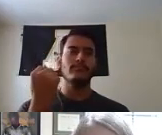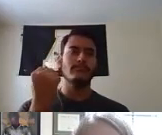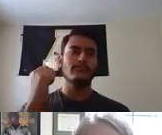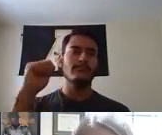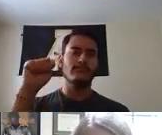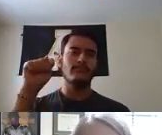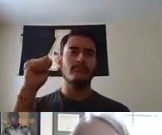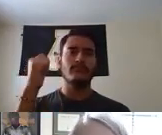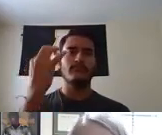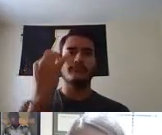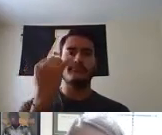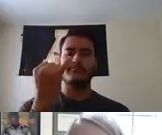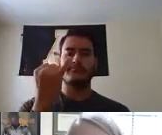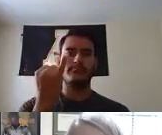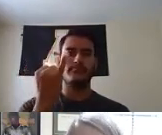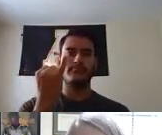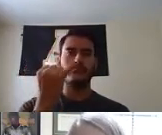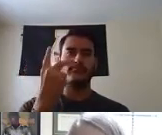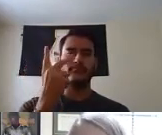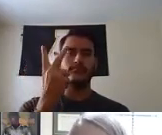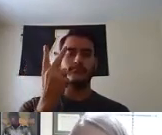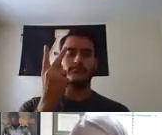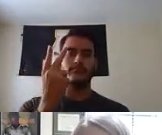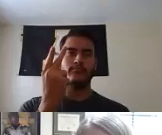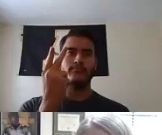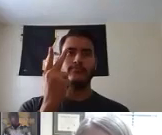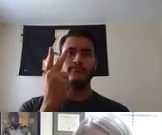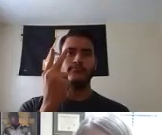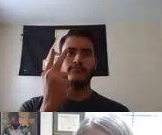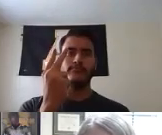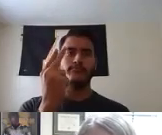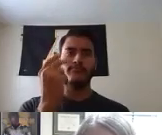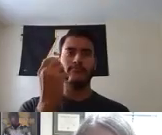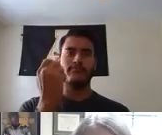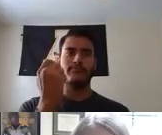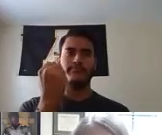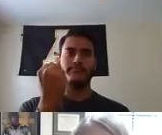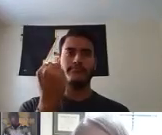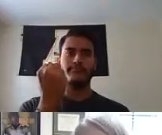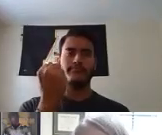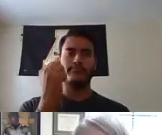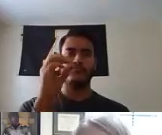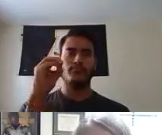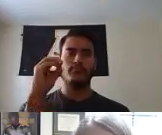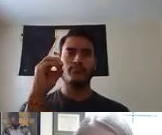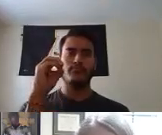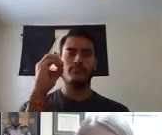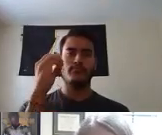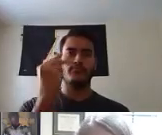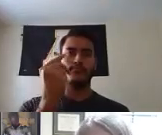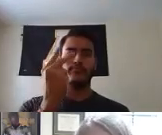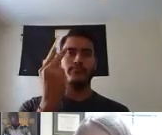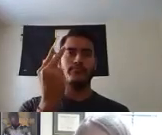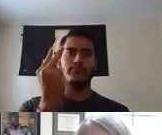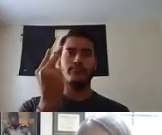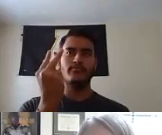getting banned 3 or 4 times this year. I don't even know. But so this one does not have a particular